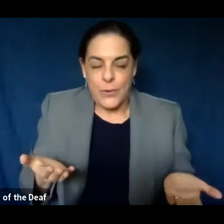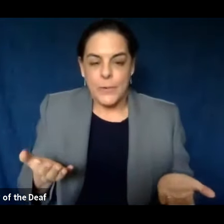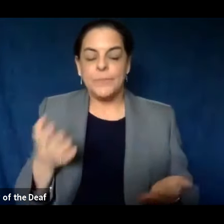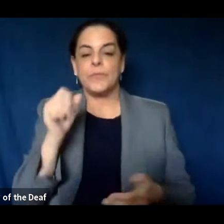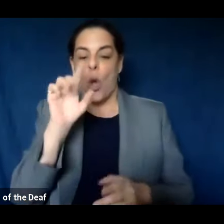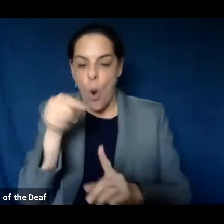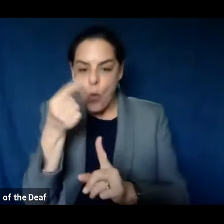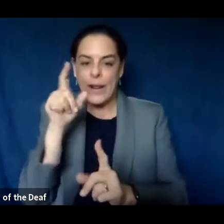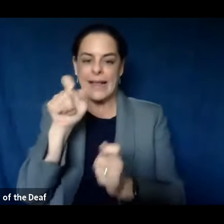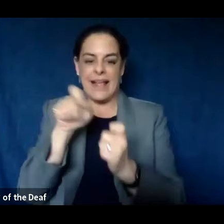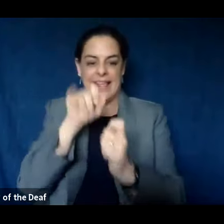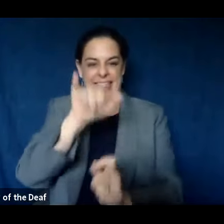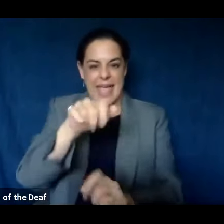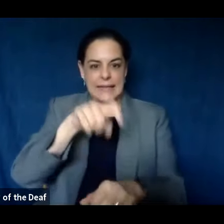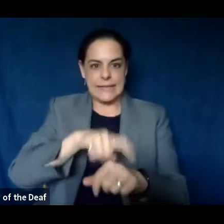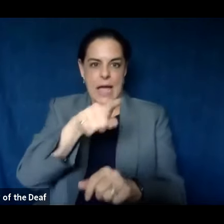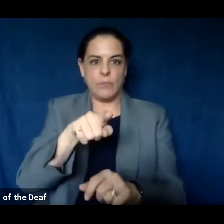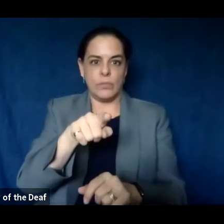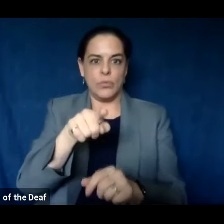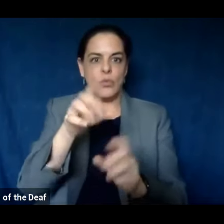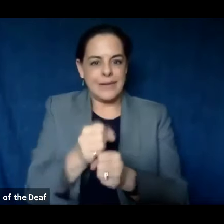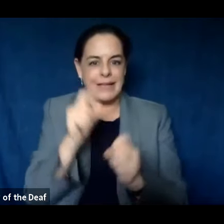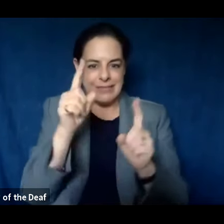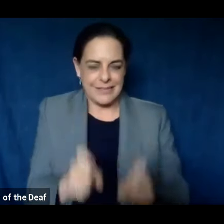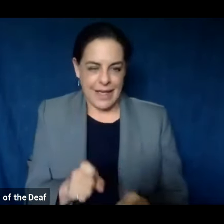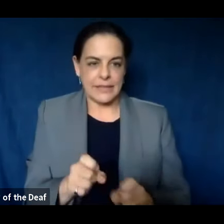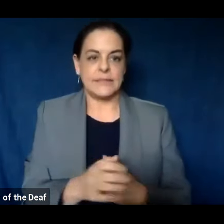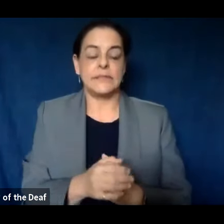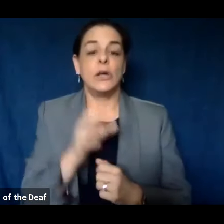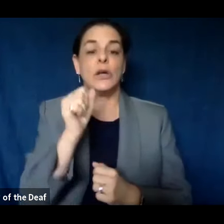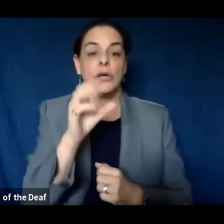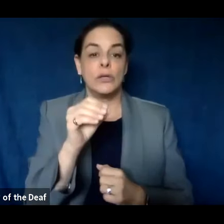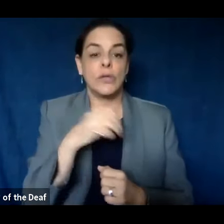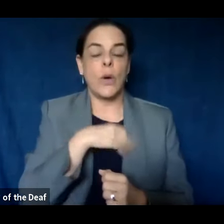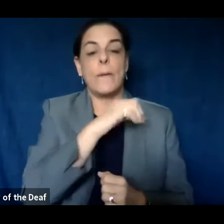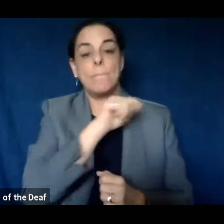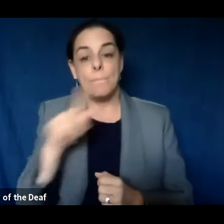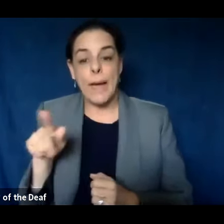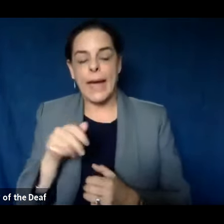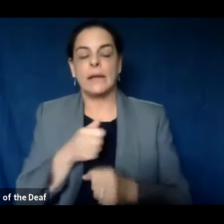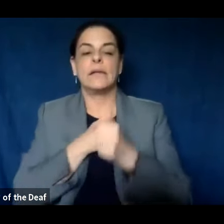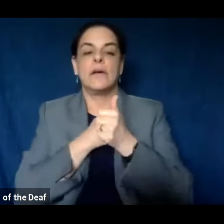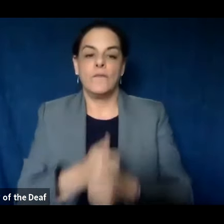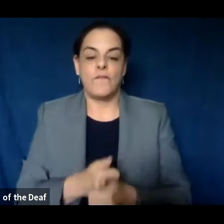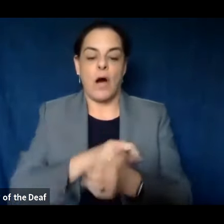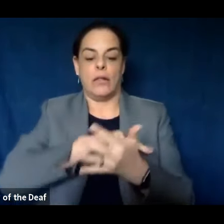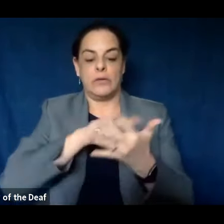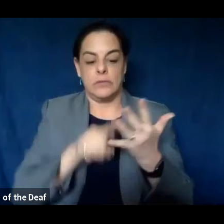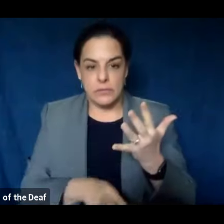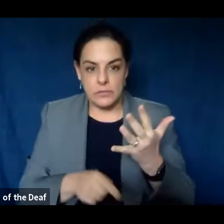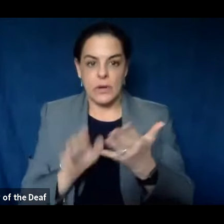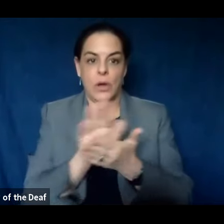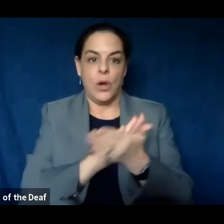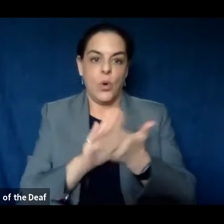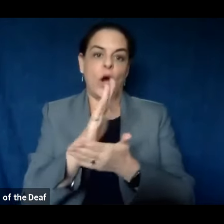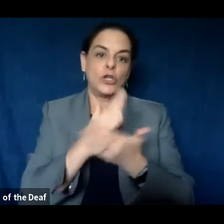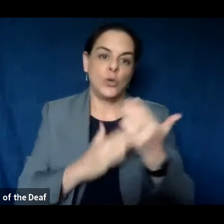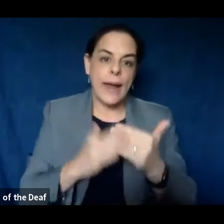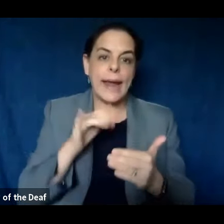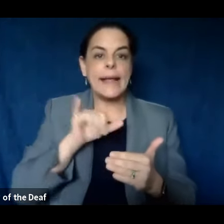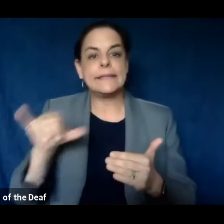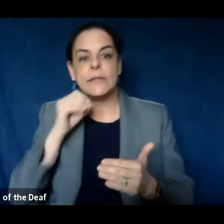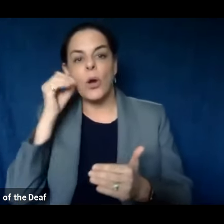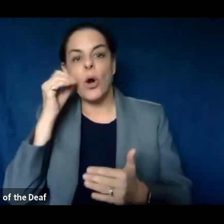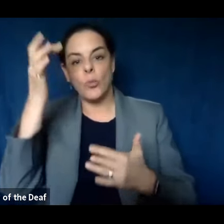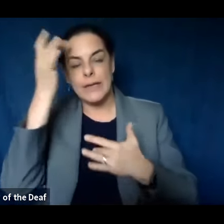to go back to what I keep going back to, which is following the guidance of washing your hands, staying home if you're sick, wearing a covering.